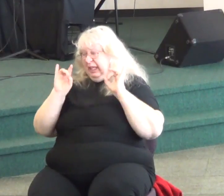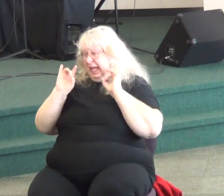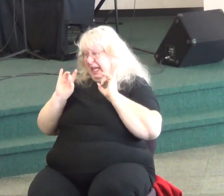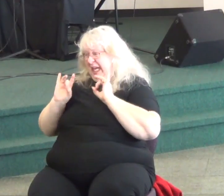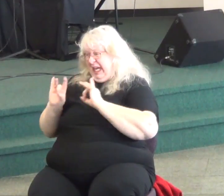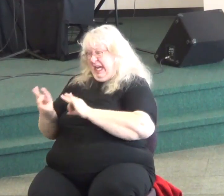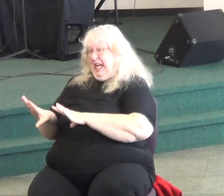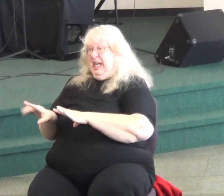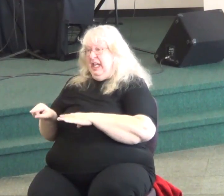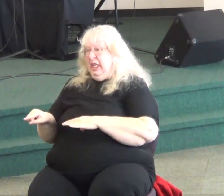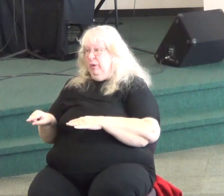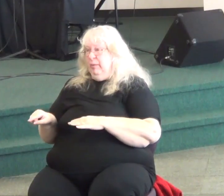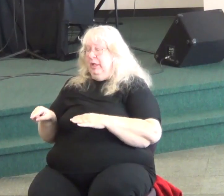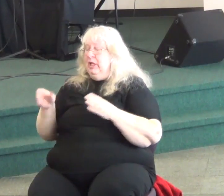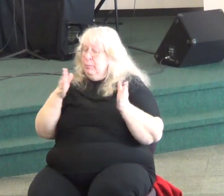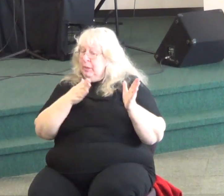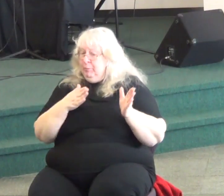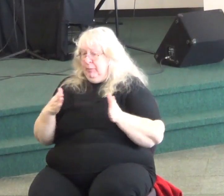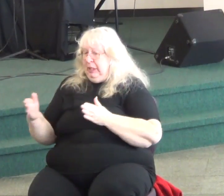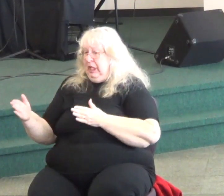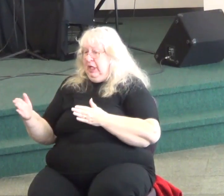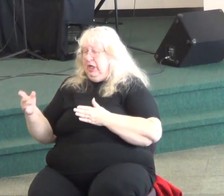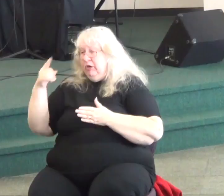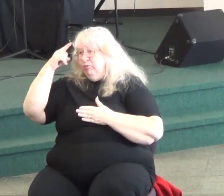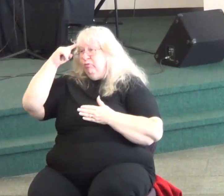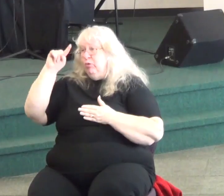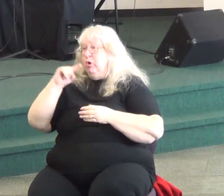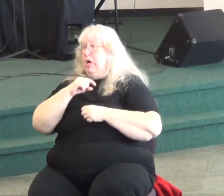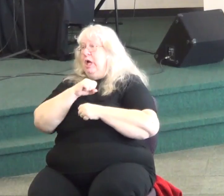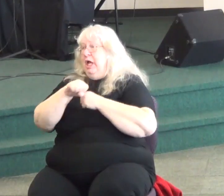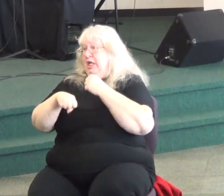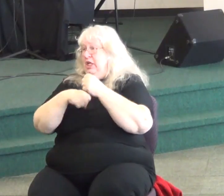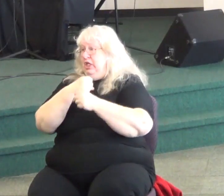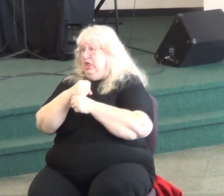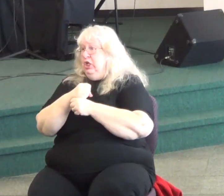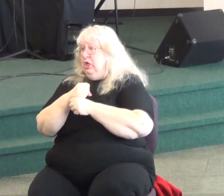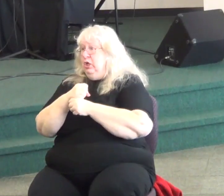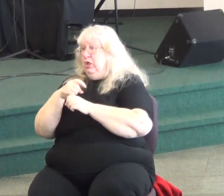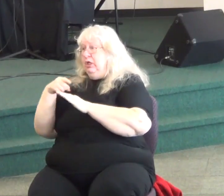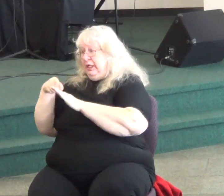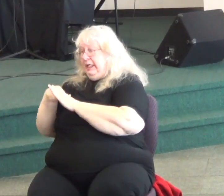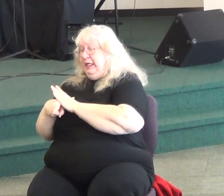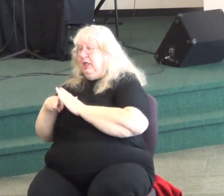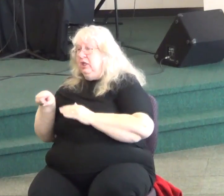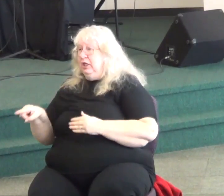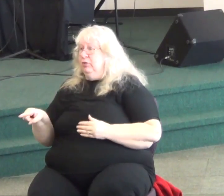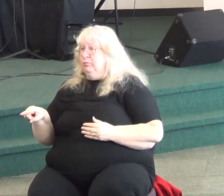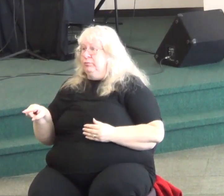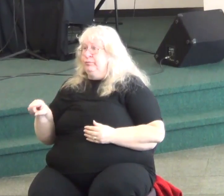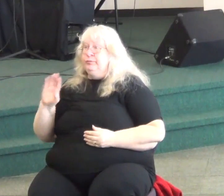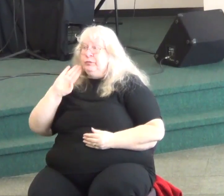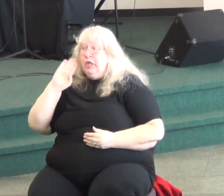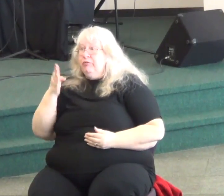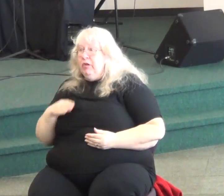year to do him in. They have never seen such a crazy man in all their